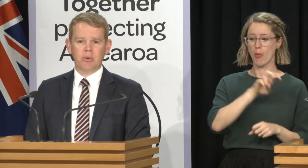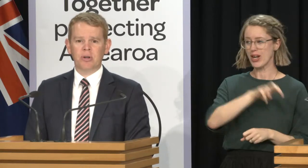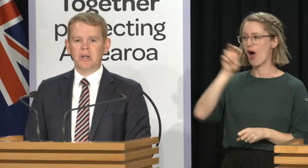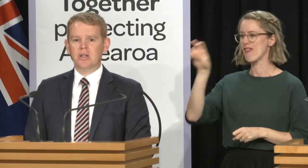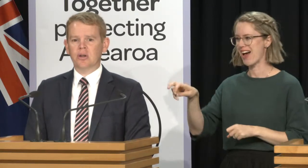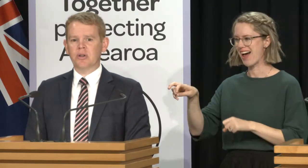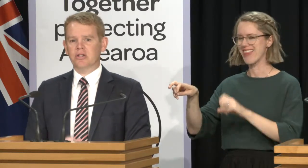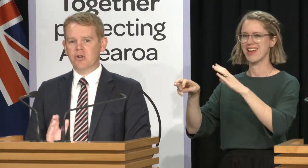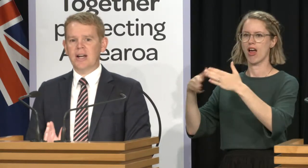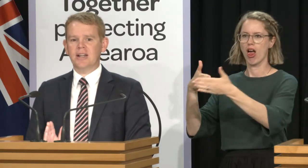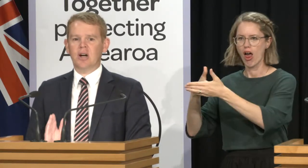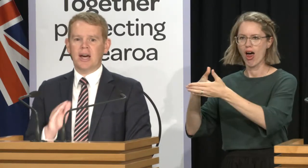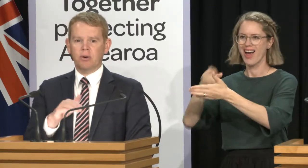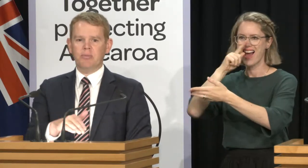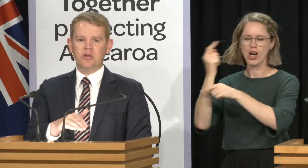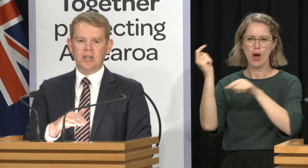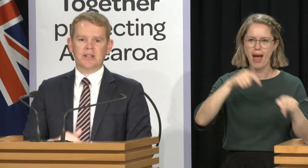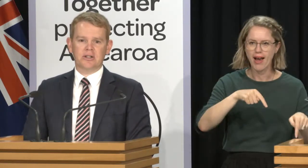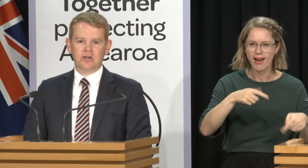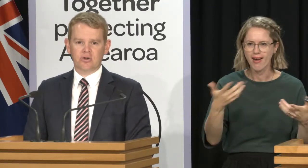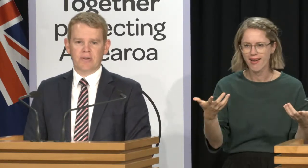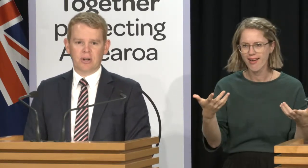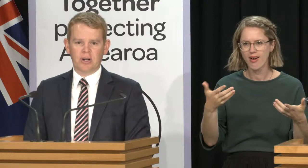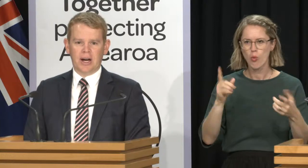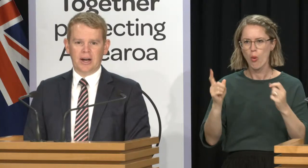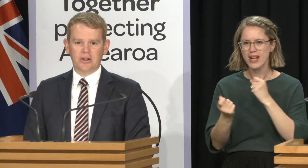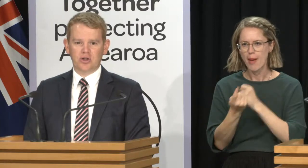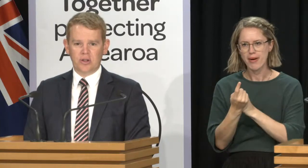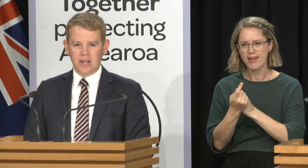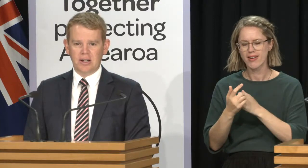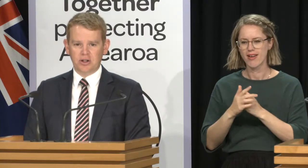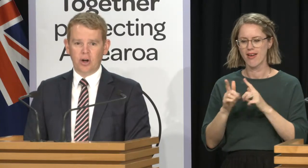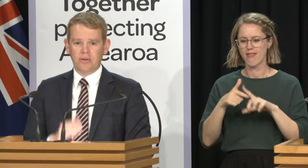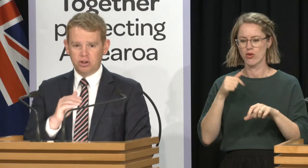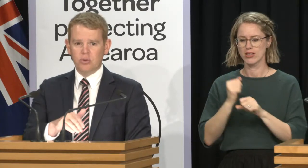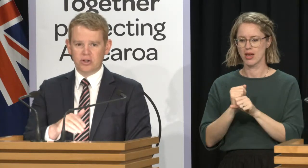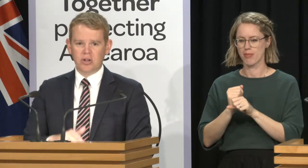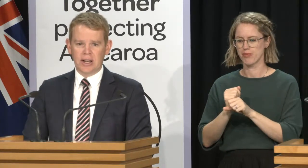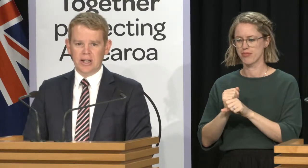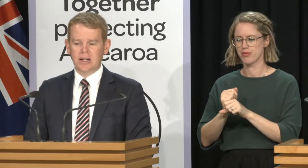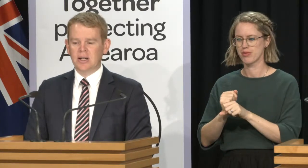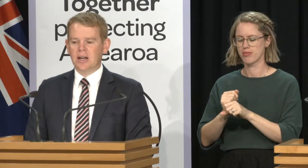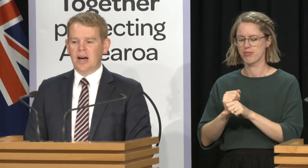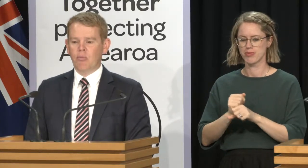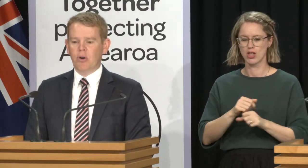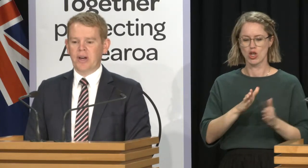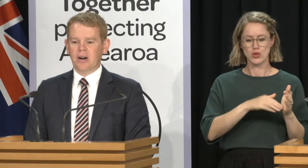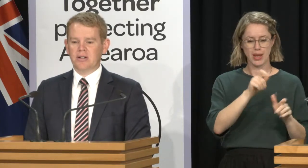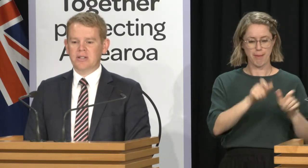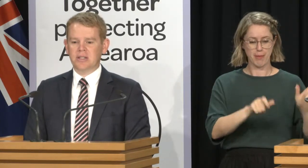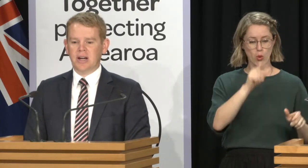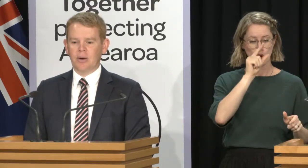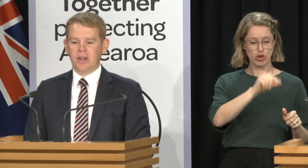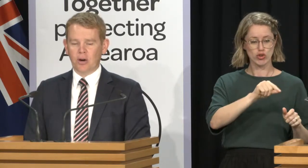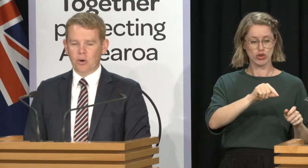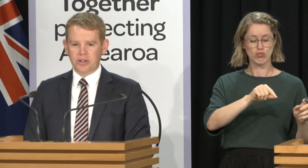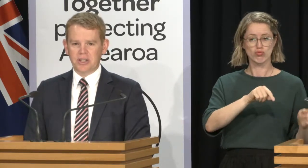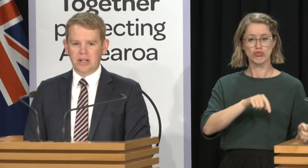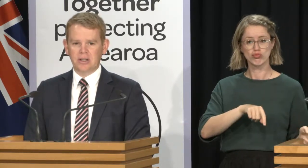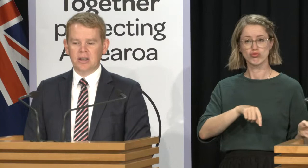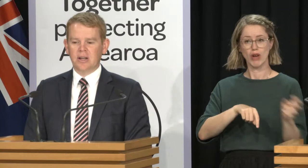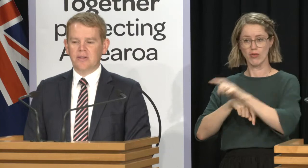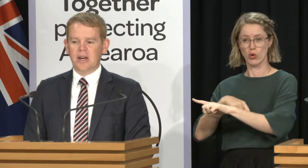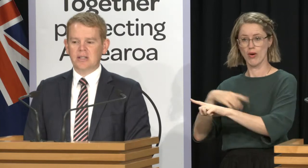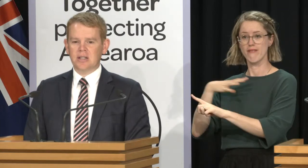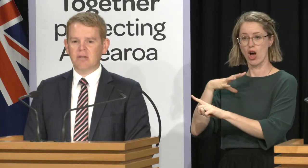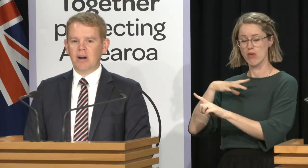of people. So with Australia allowing New Zealanders to travel over to Australia without